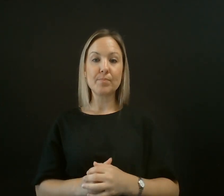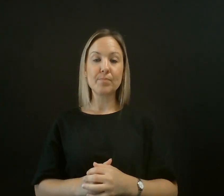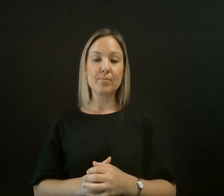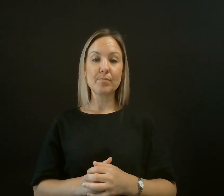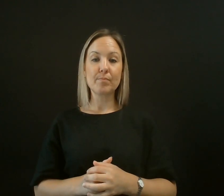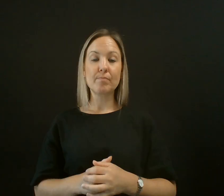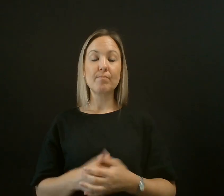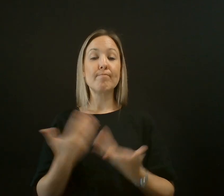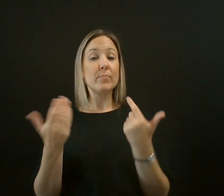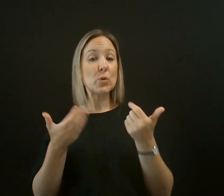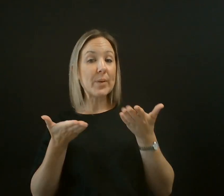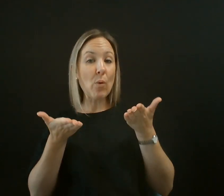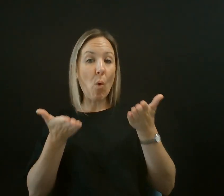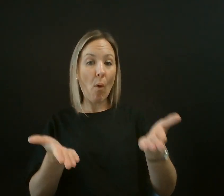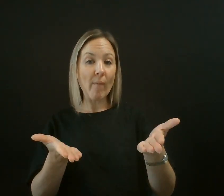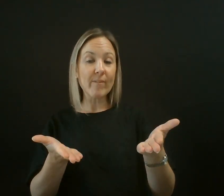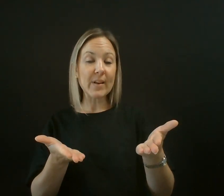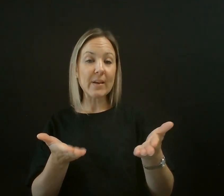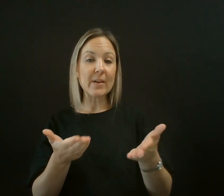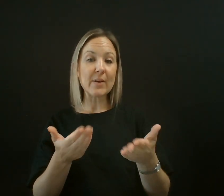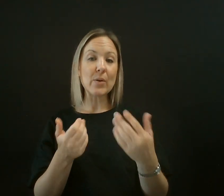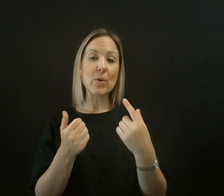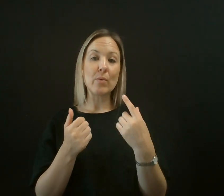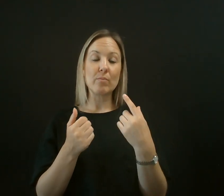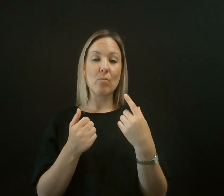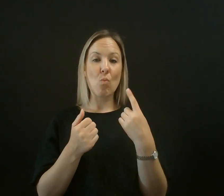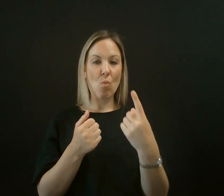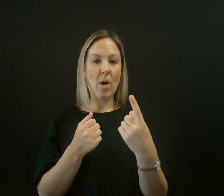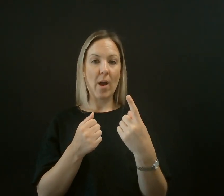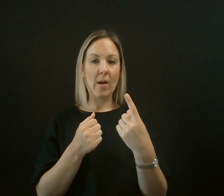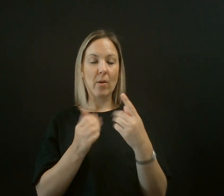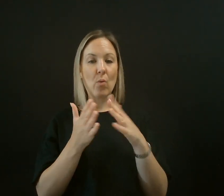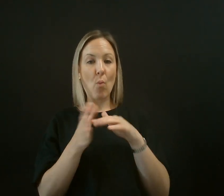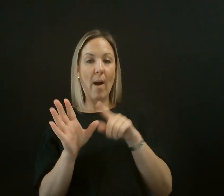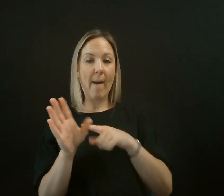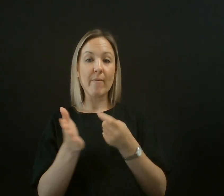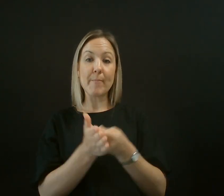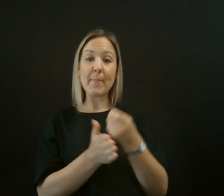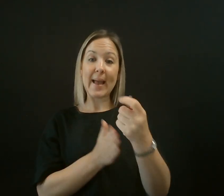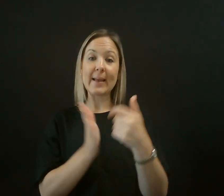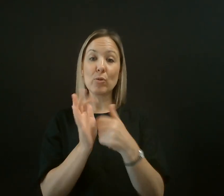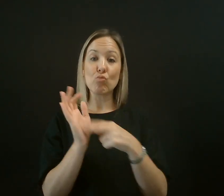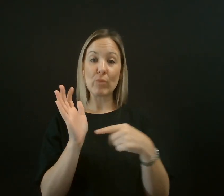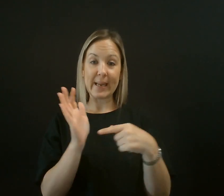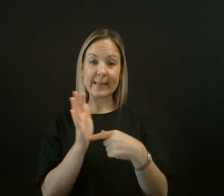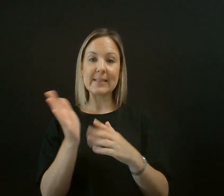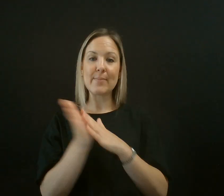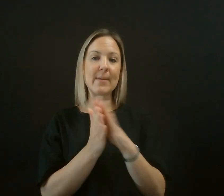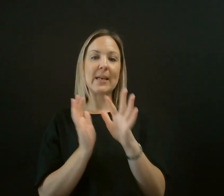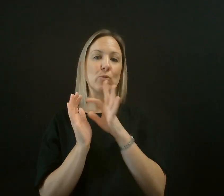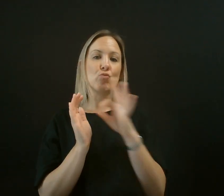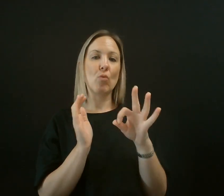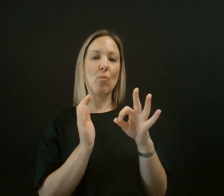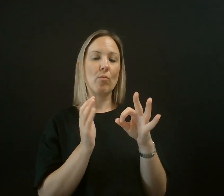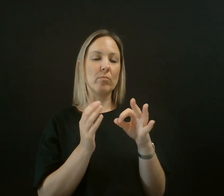To be offered at least one means of paying the rent for which you do not incur a cost.